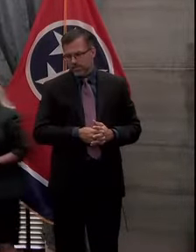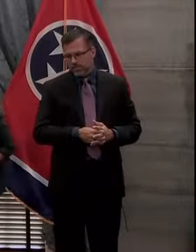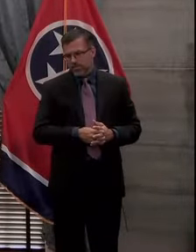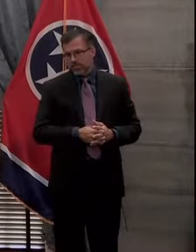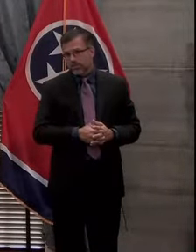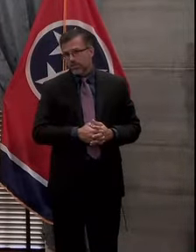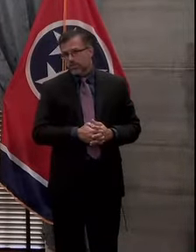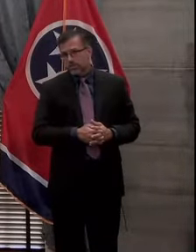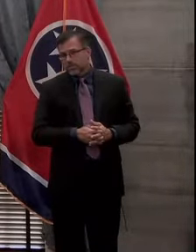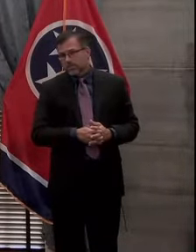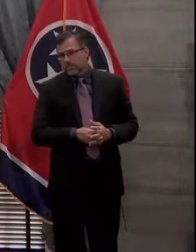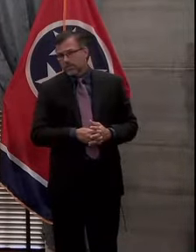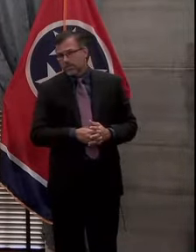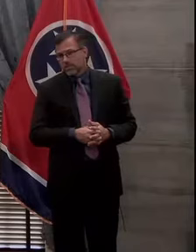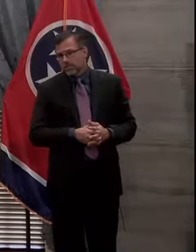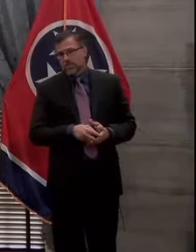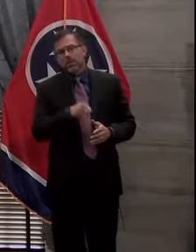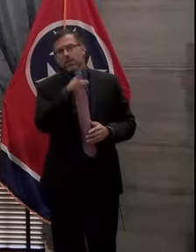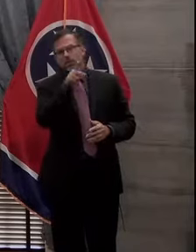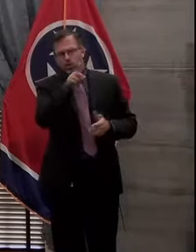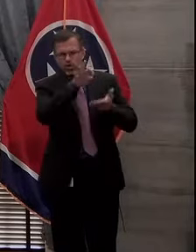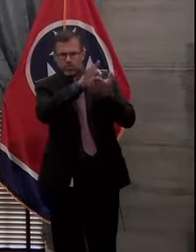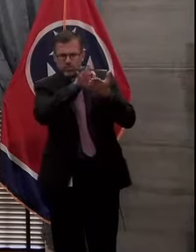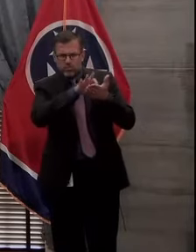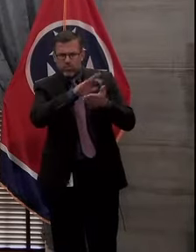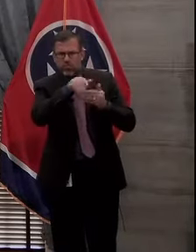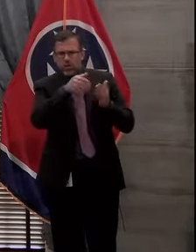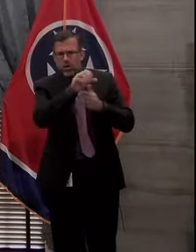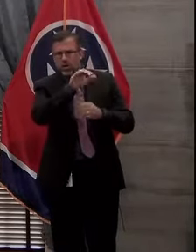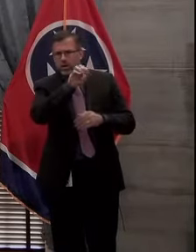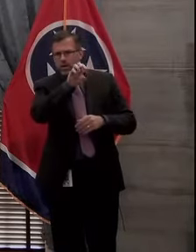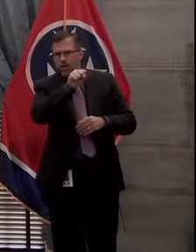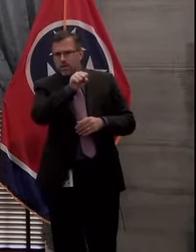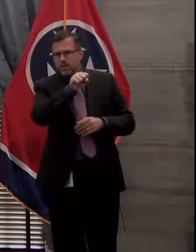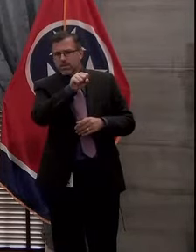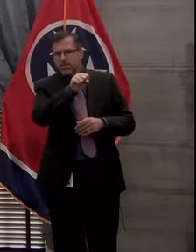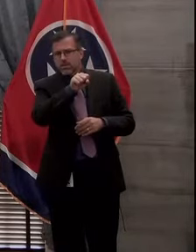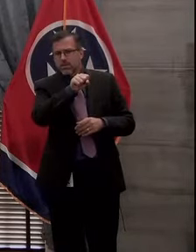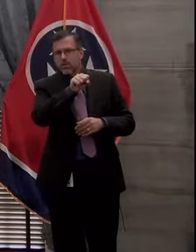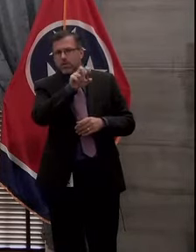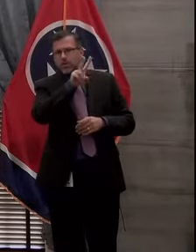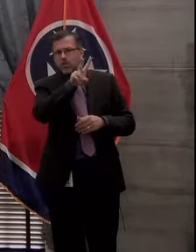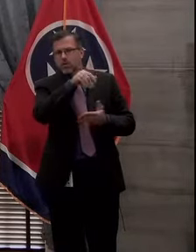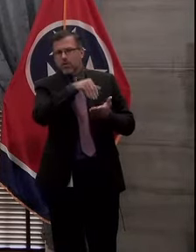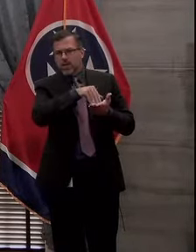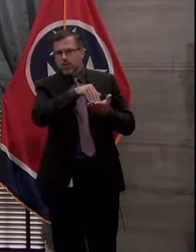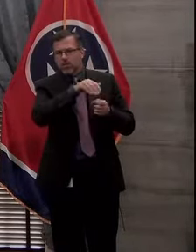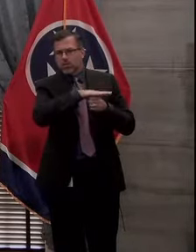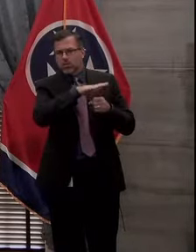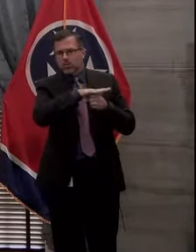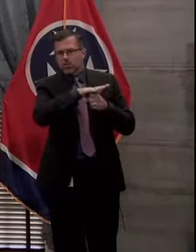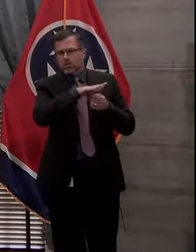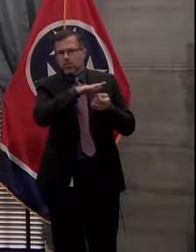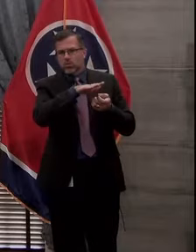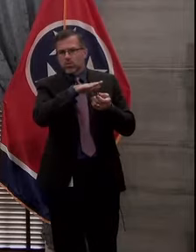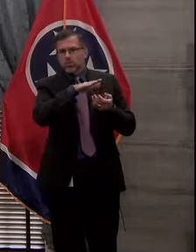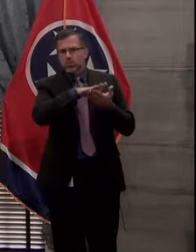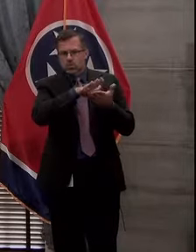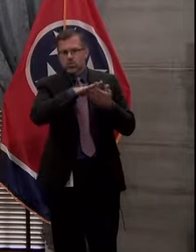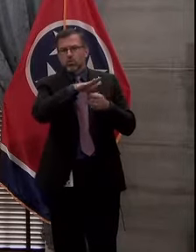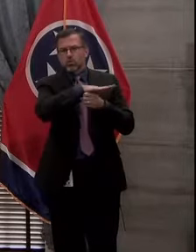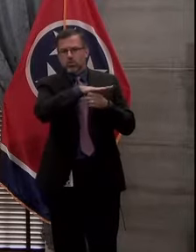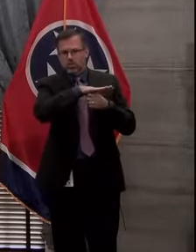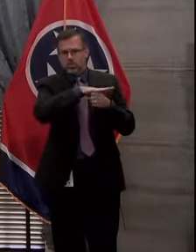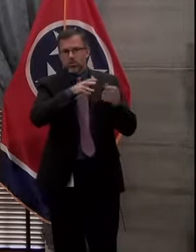you guys are tracking all cases, so you know that at least a dozen, maybe two dozen school districts have already reported cases connected